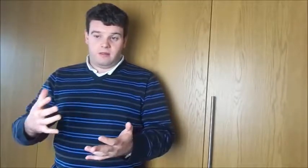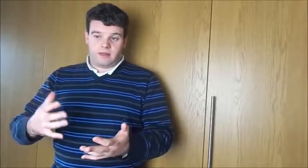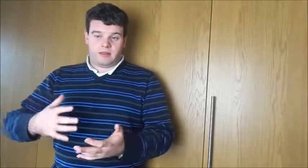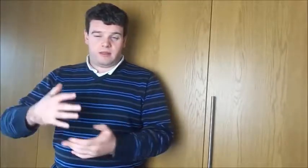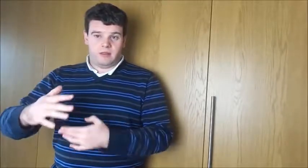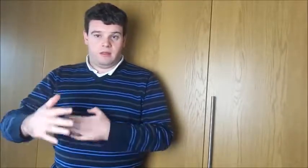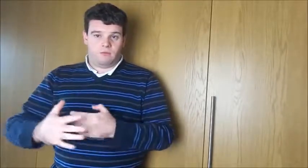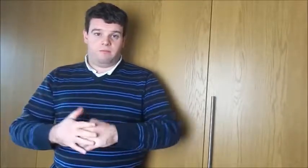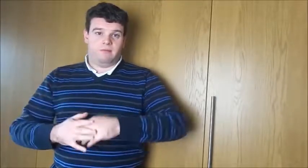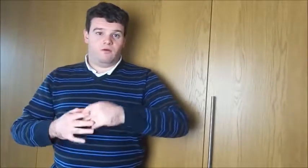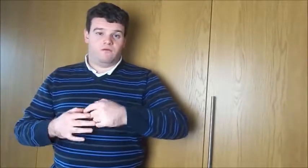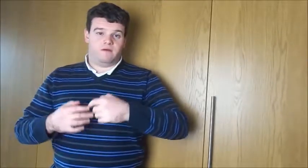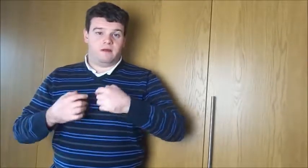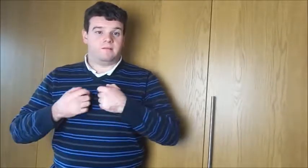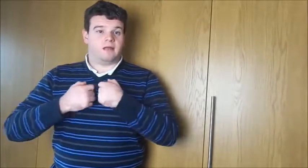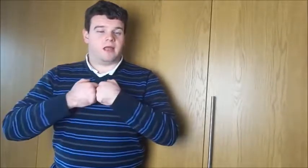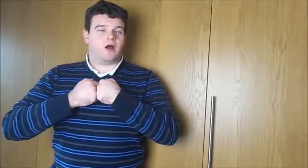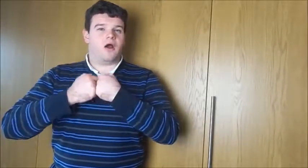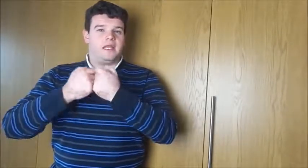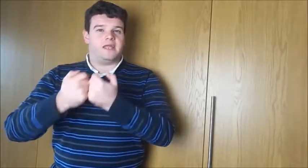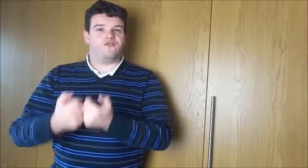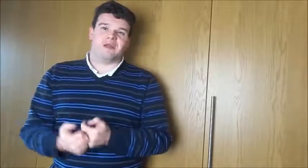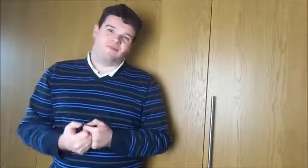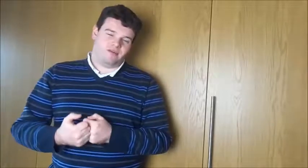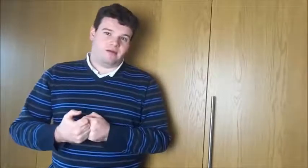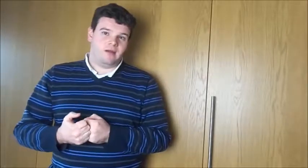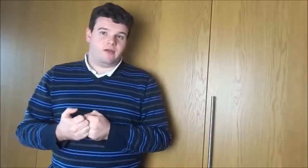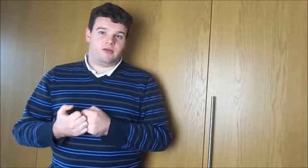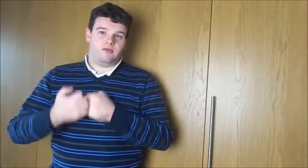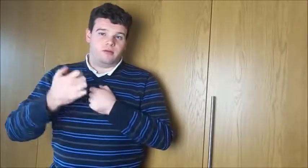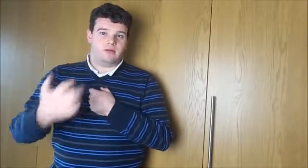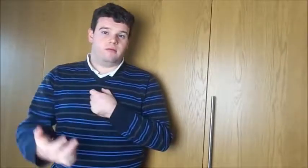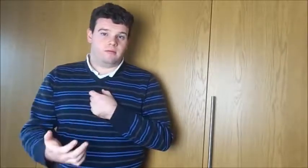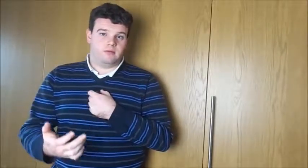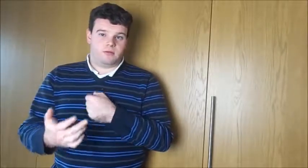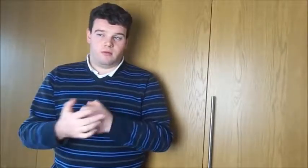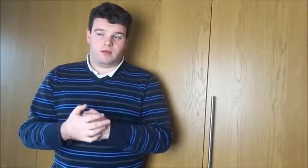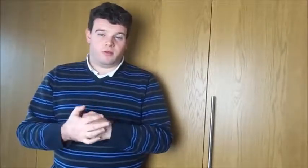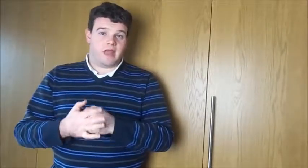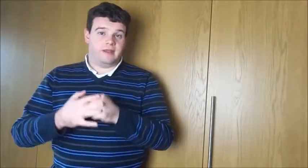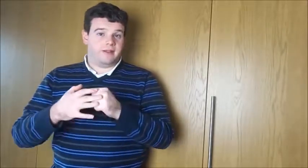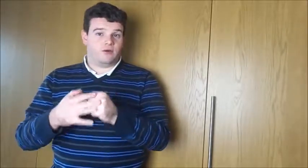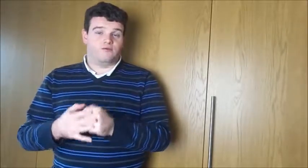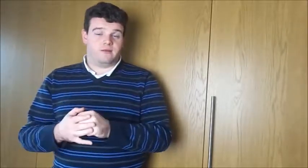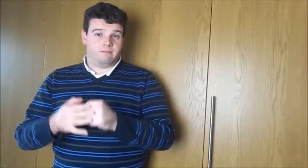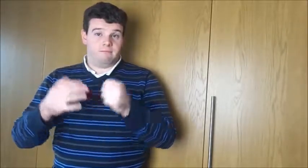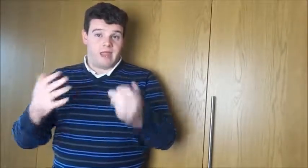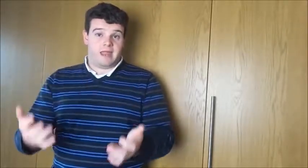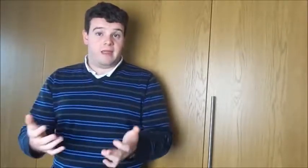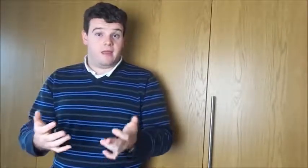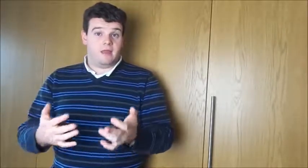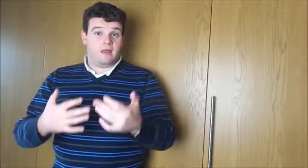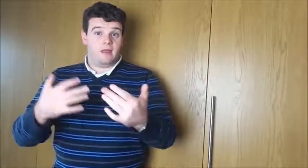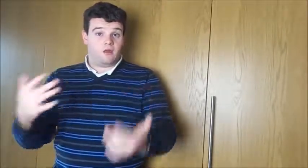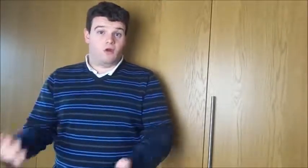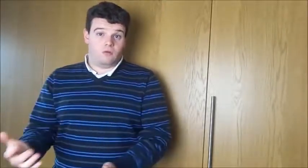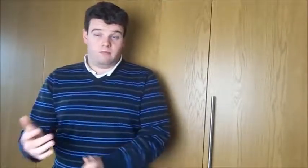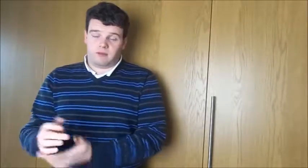that would be more of a kindly grandmother to any children that may come to